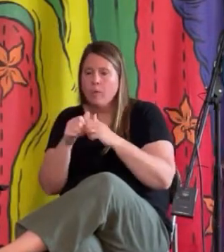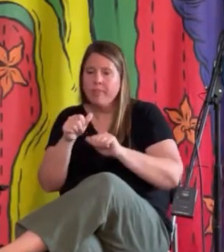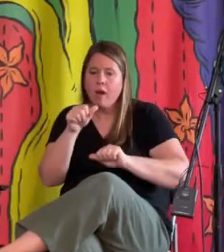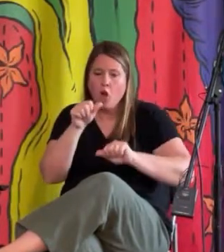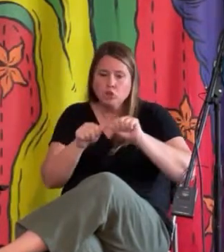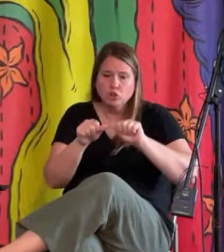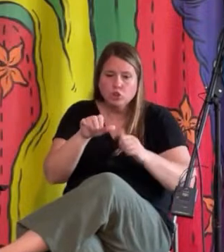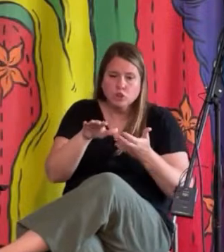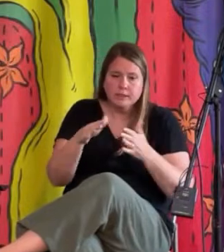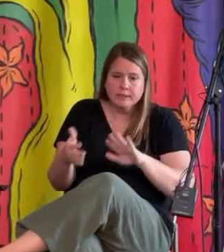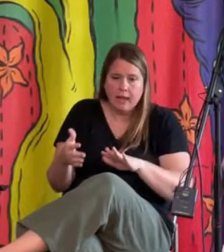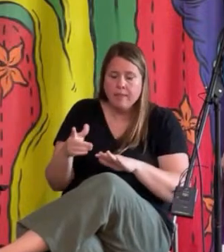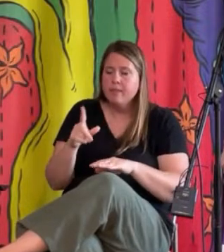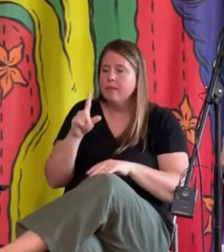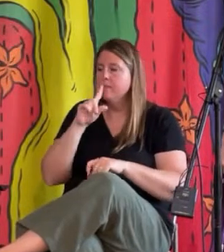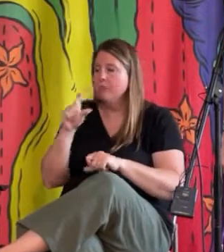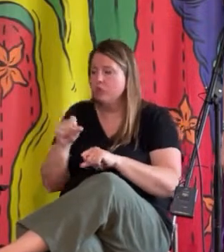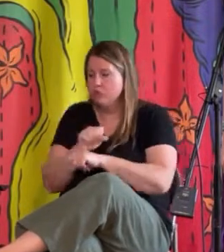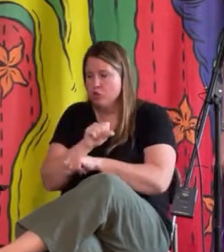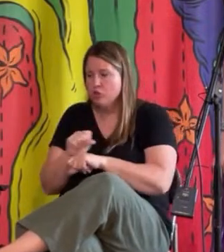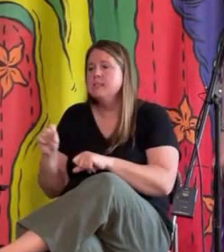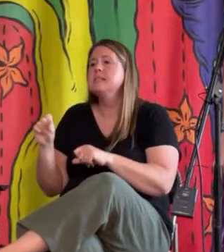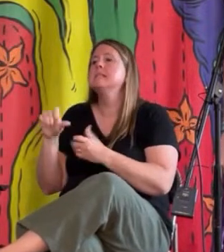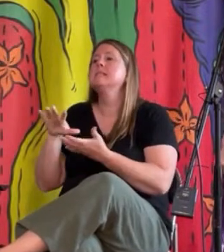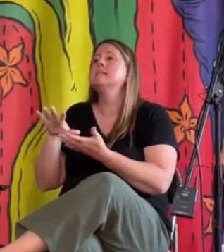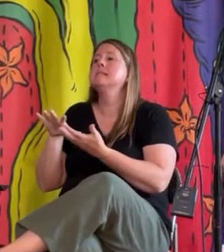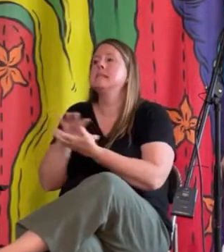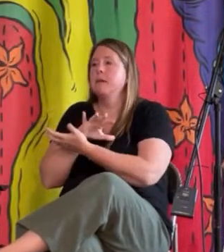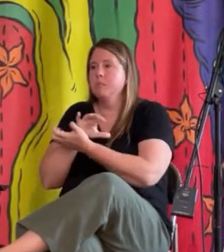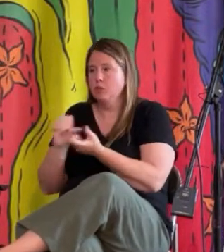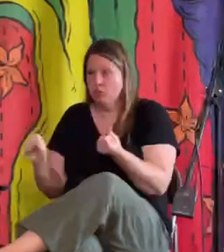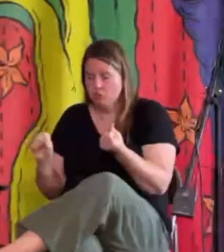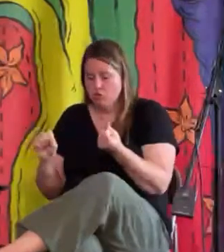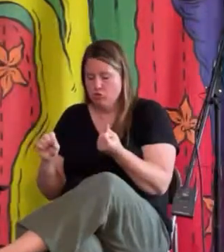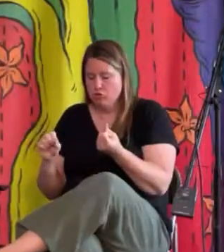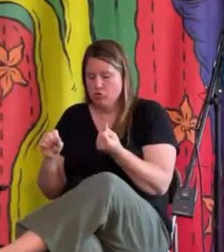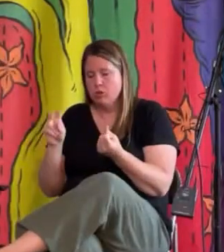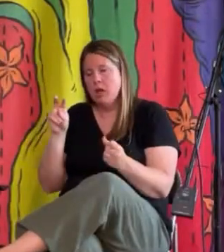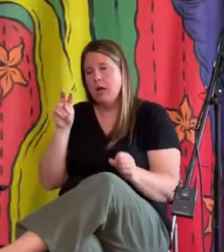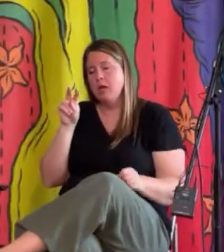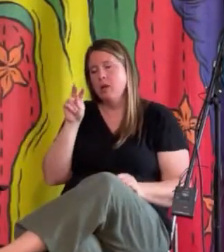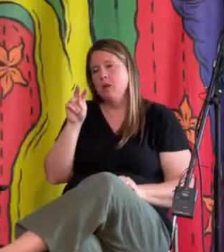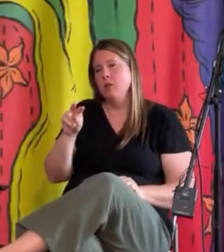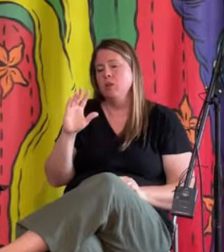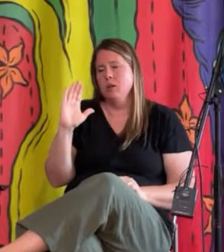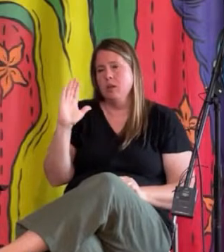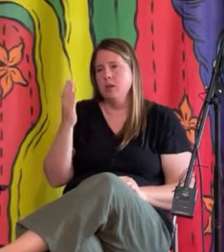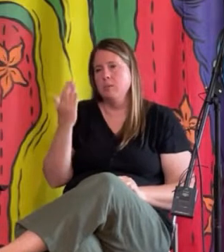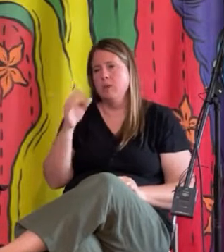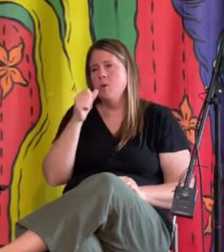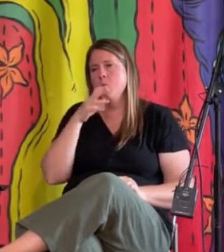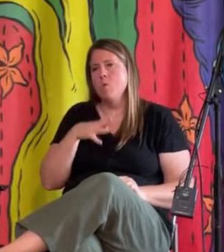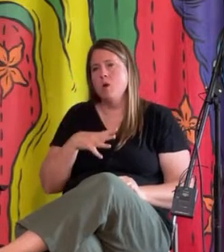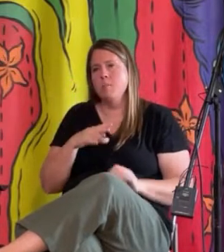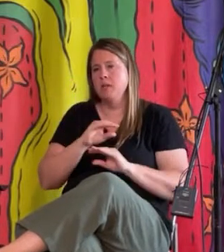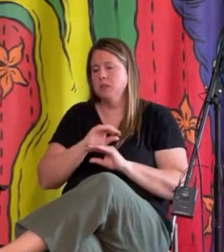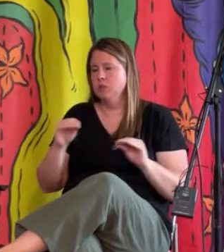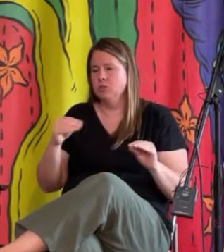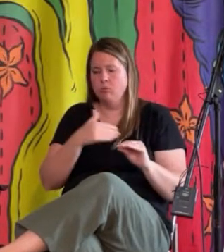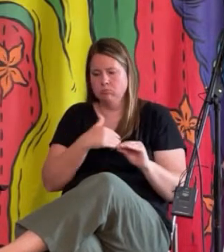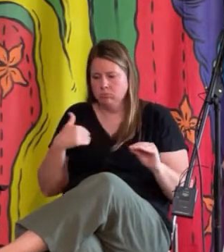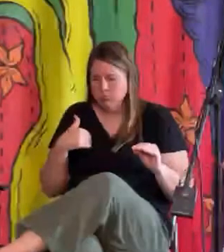uncertain death and certain damage, I find in the mirror a woman, breastless, burned,